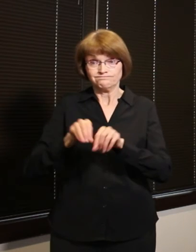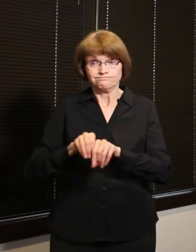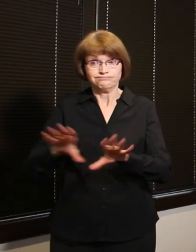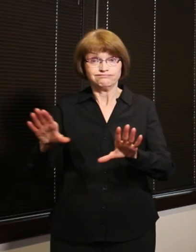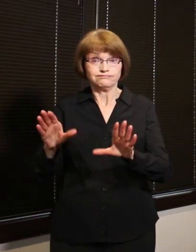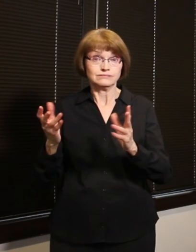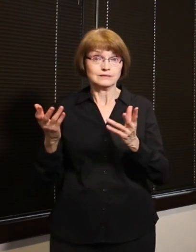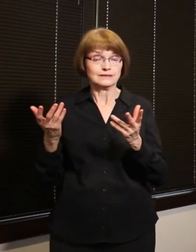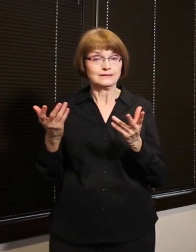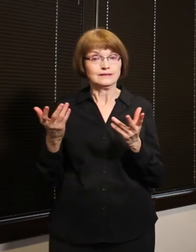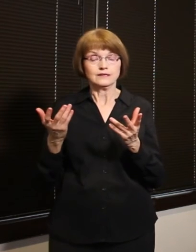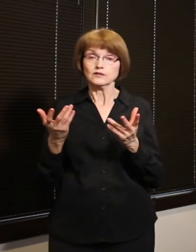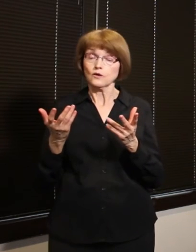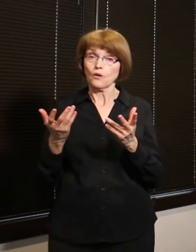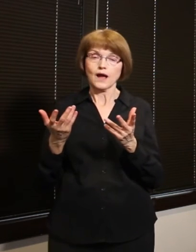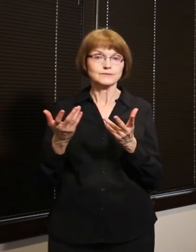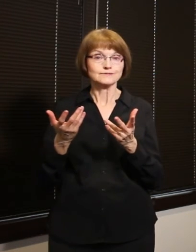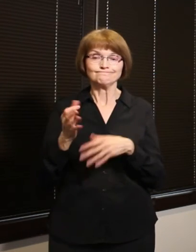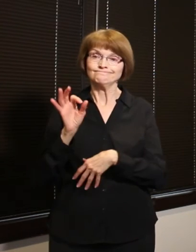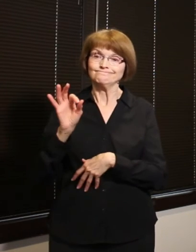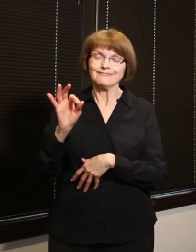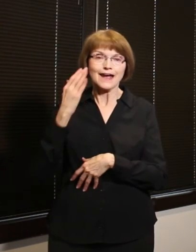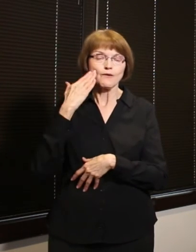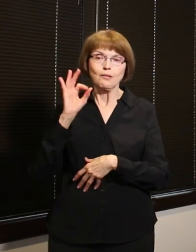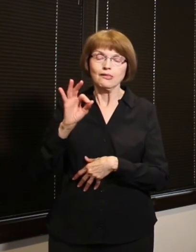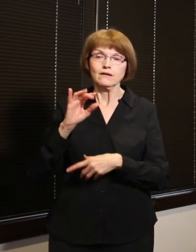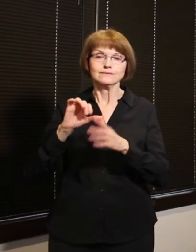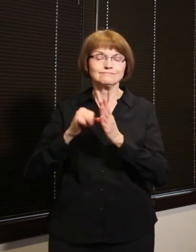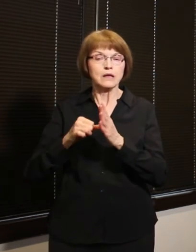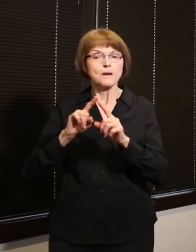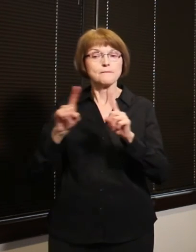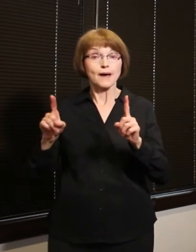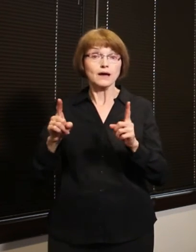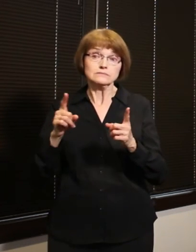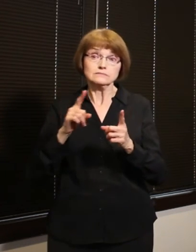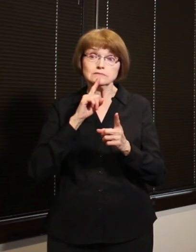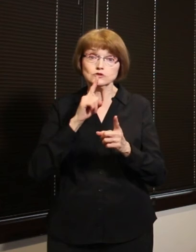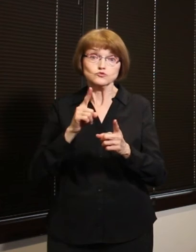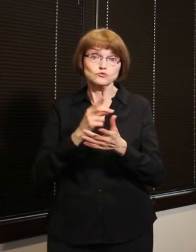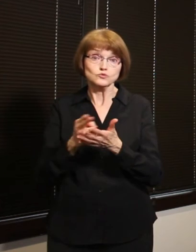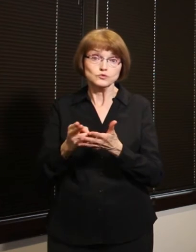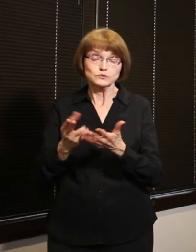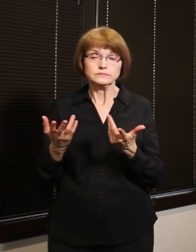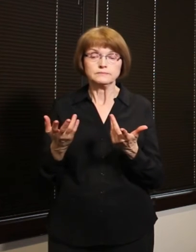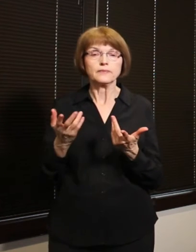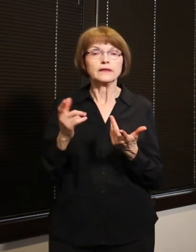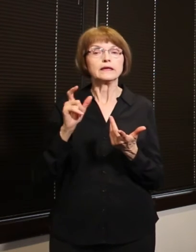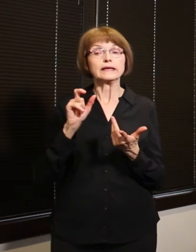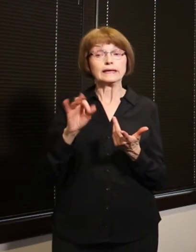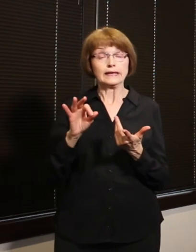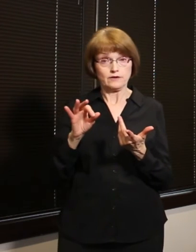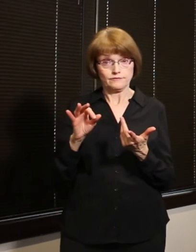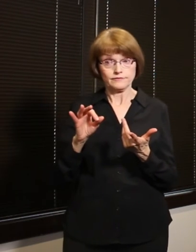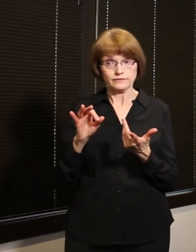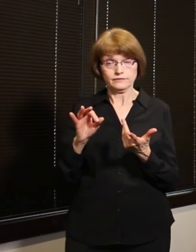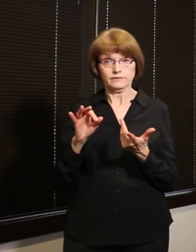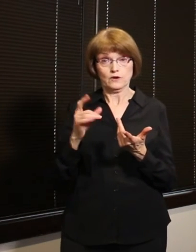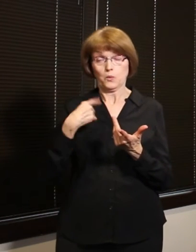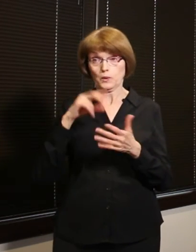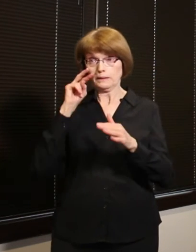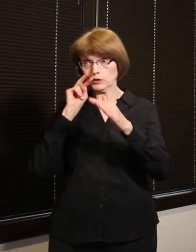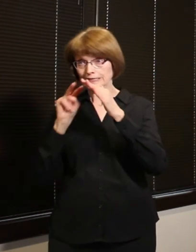drum here, but I am. So if we approximate that the transmission rate is going to go